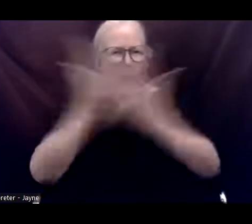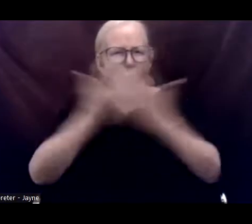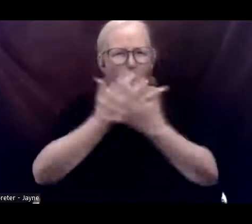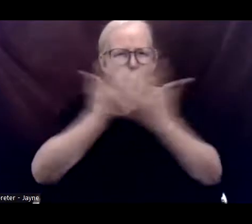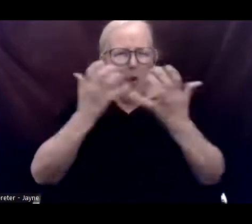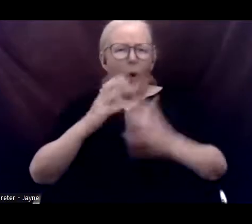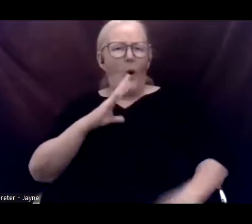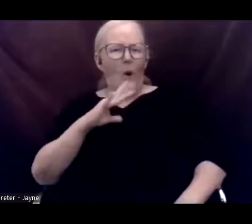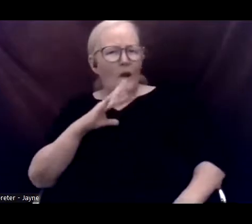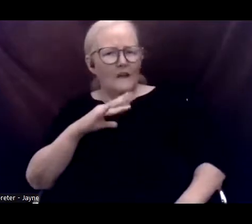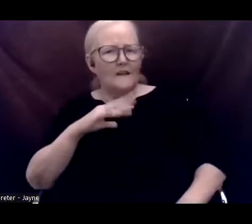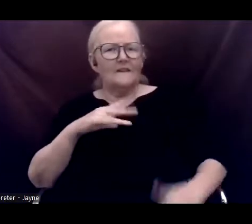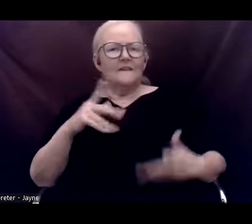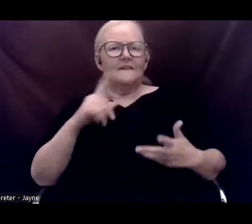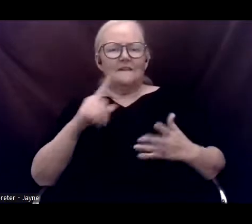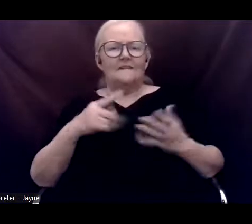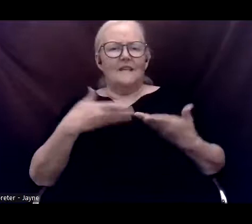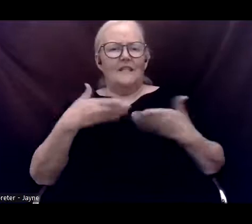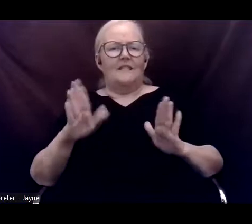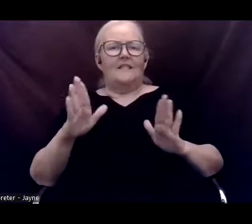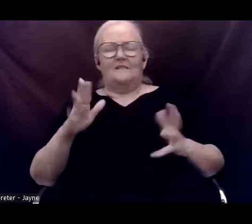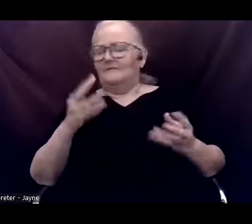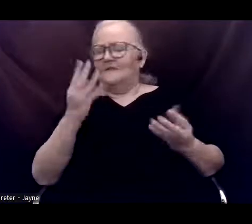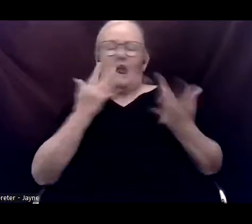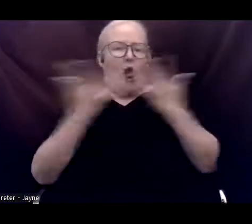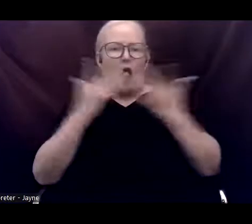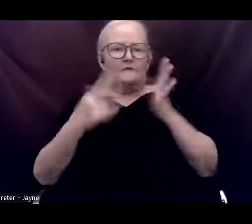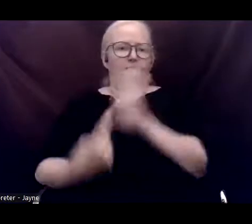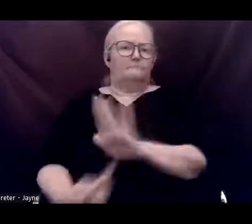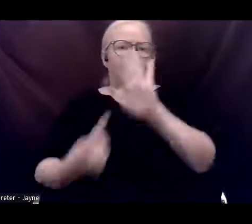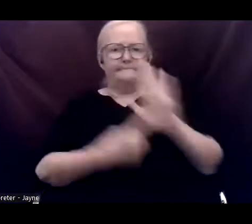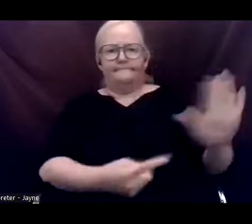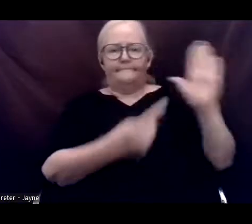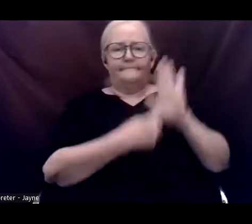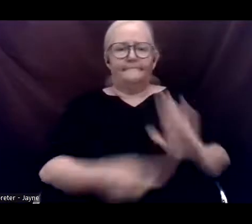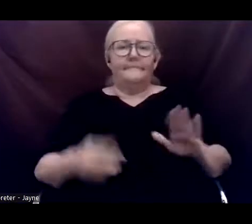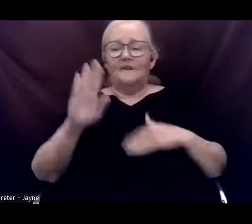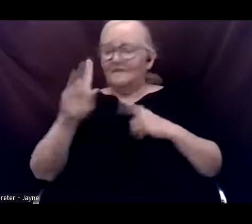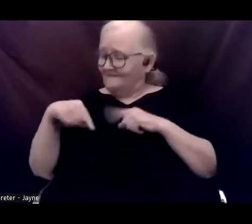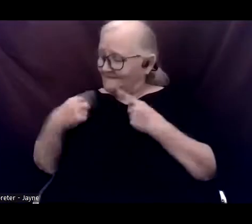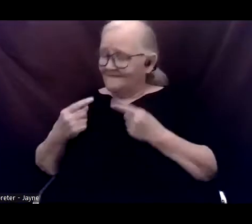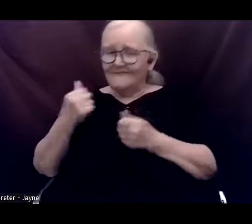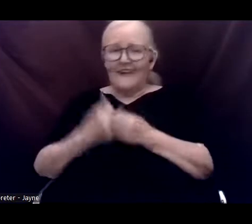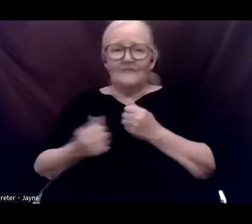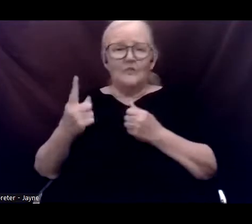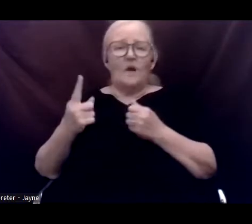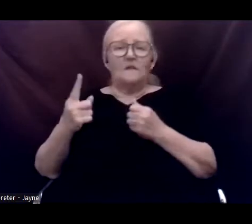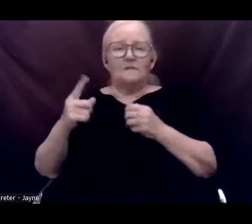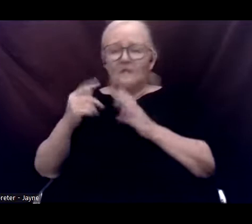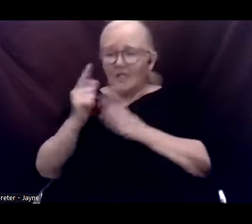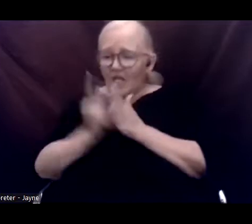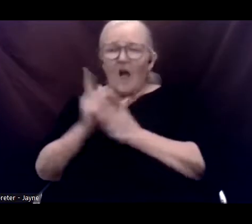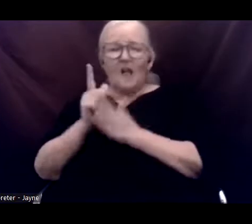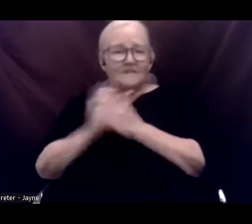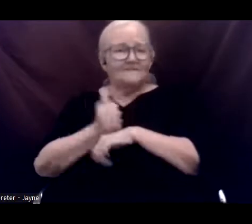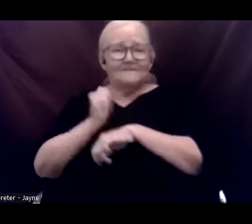a libelous display. Those dreary vows that everyone takes, everyone breaks, everyone makes